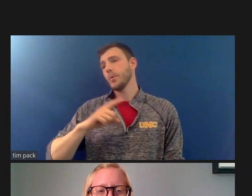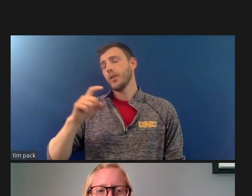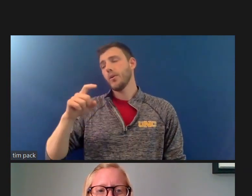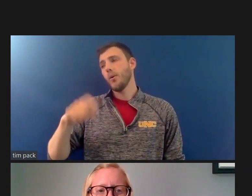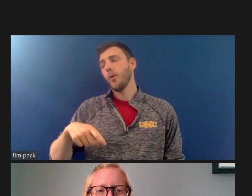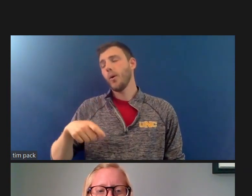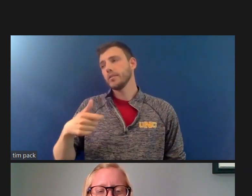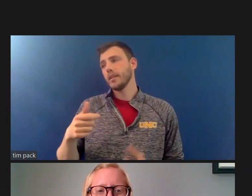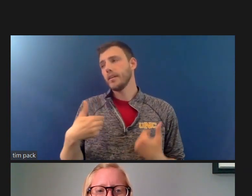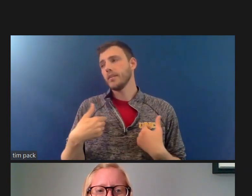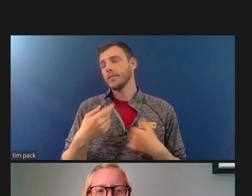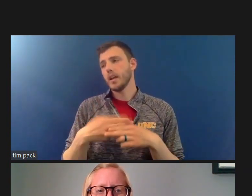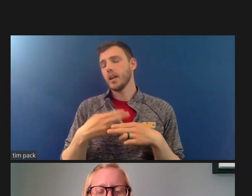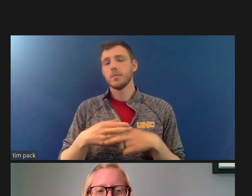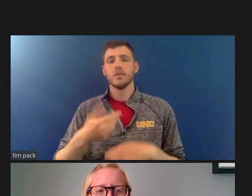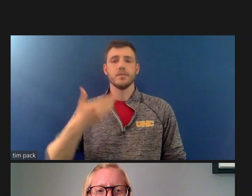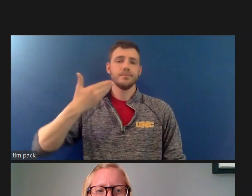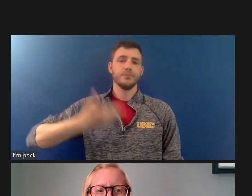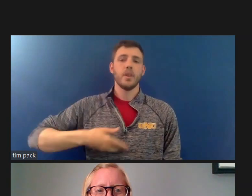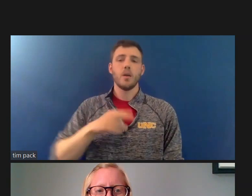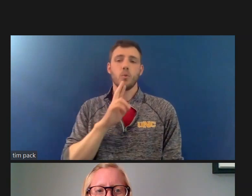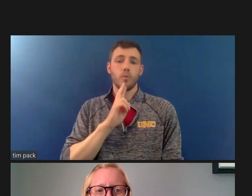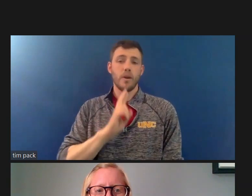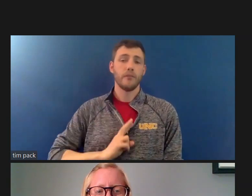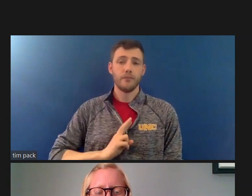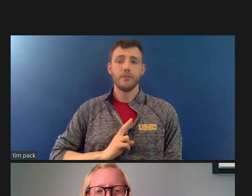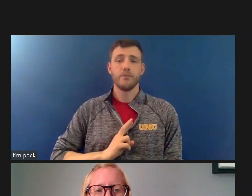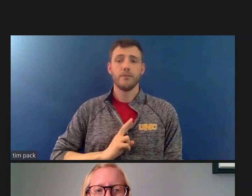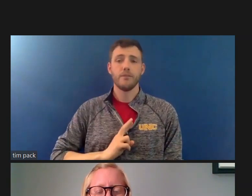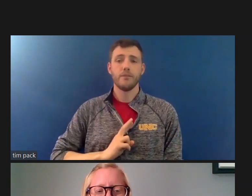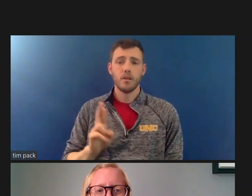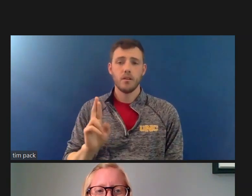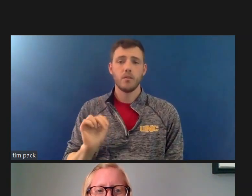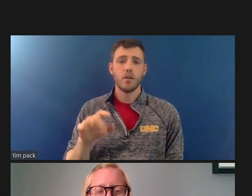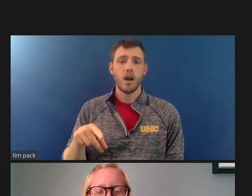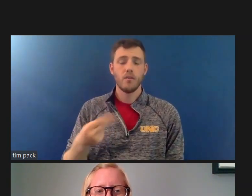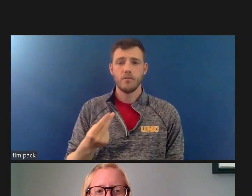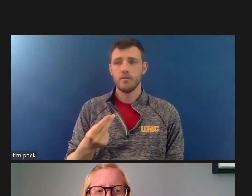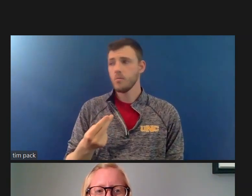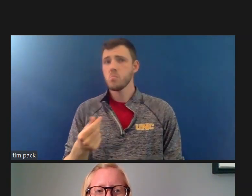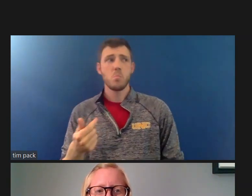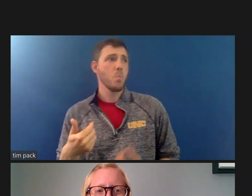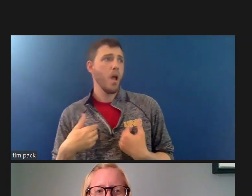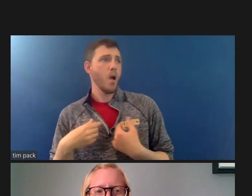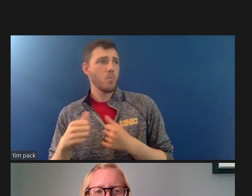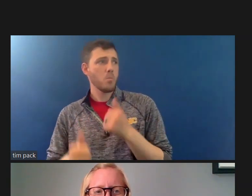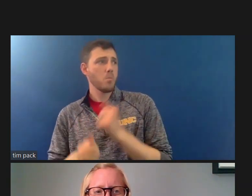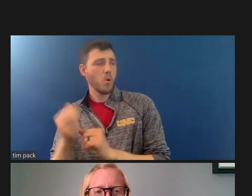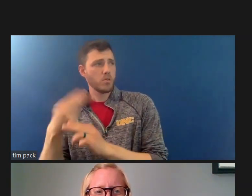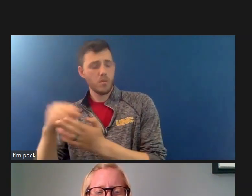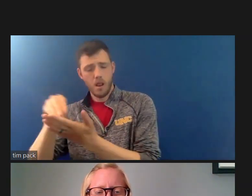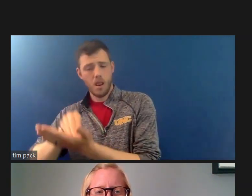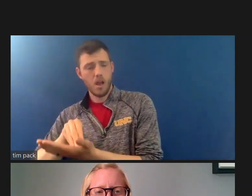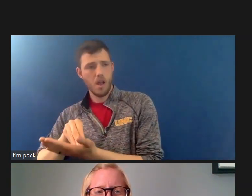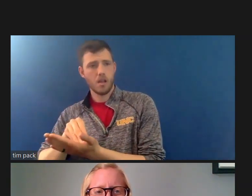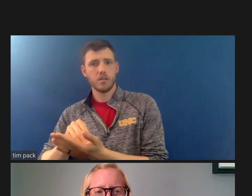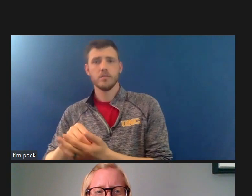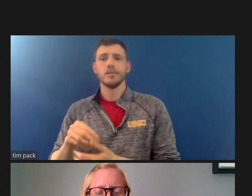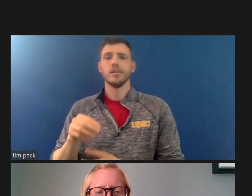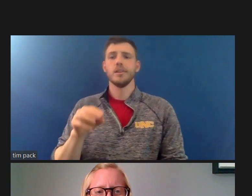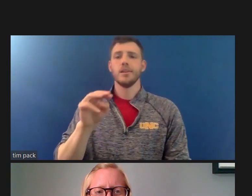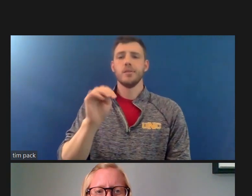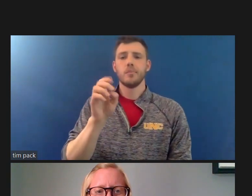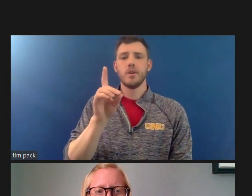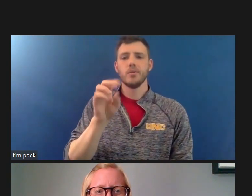Ralph." "We got most names," said Piggy. "Got them just now." "Kids' names," said